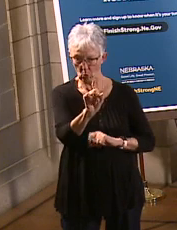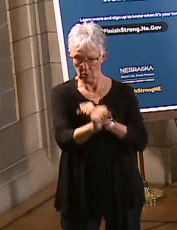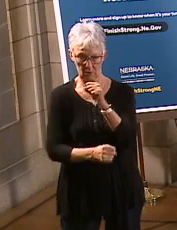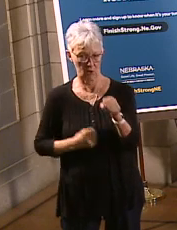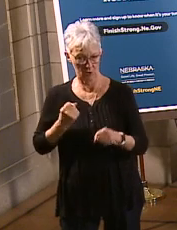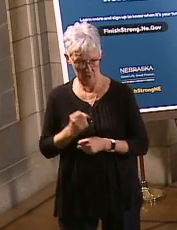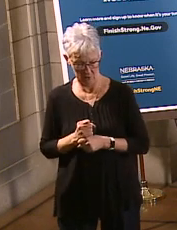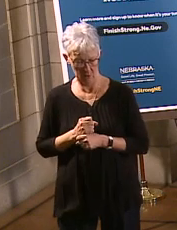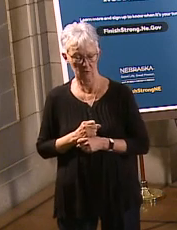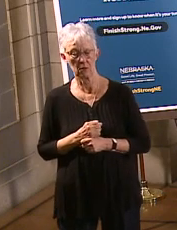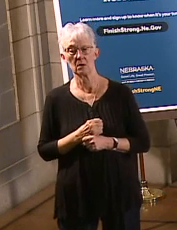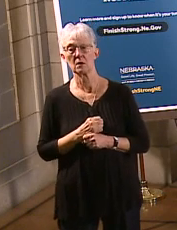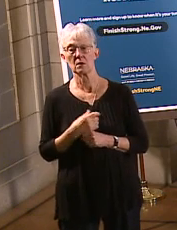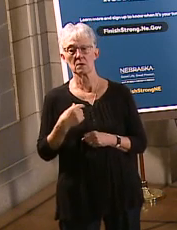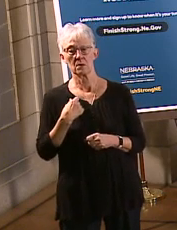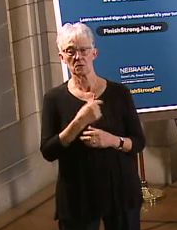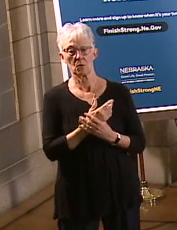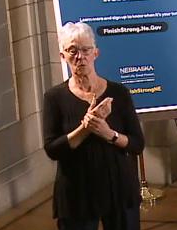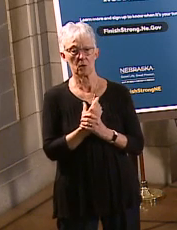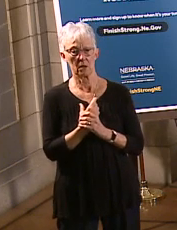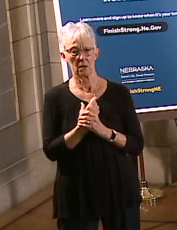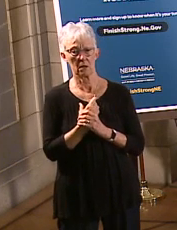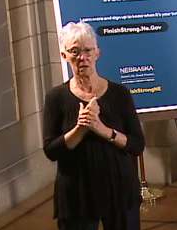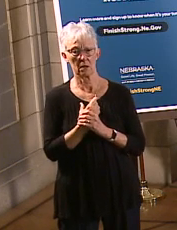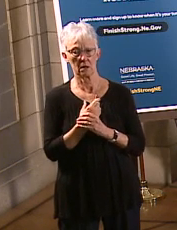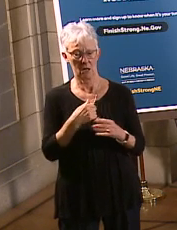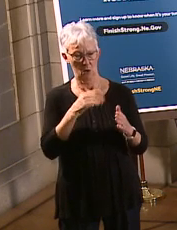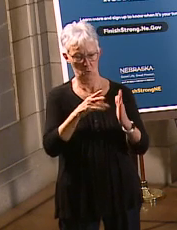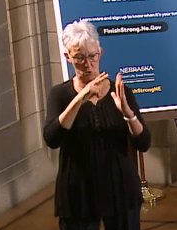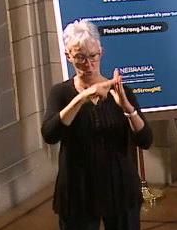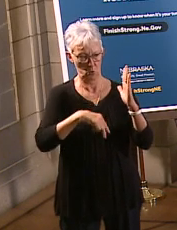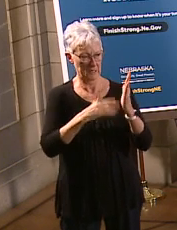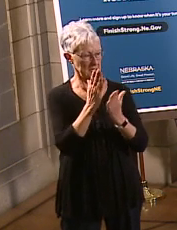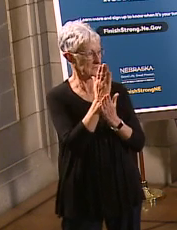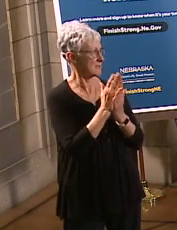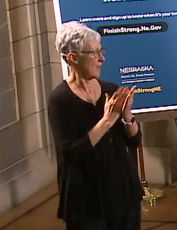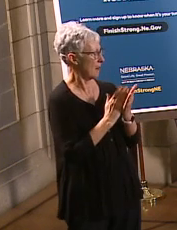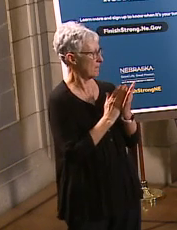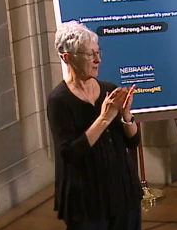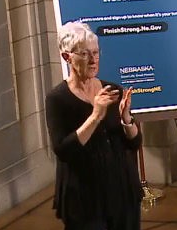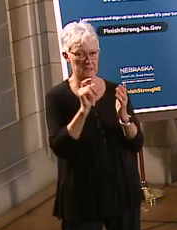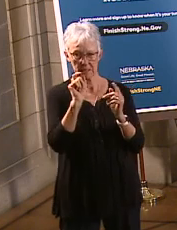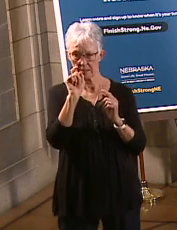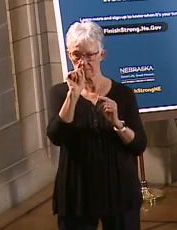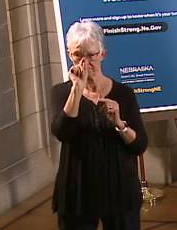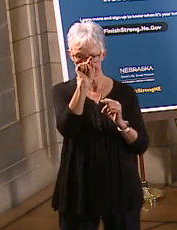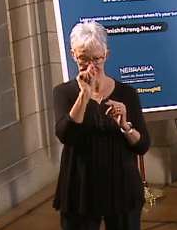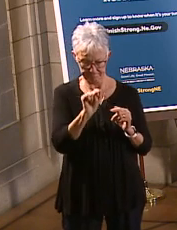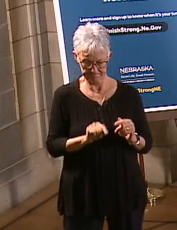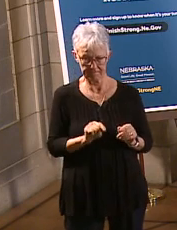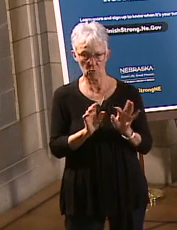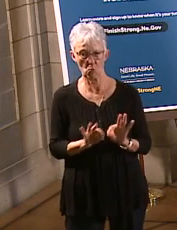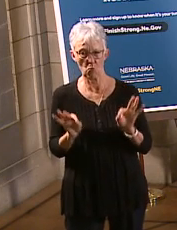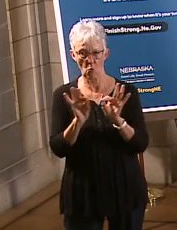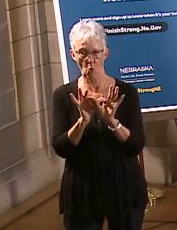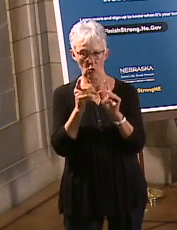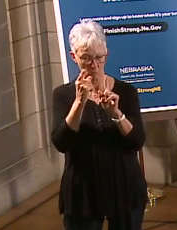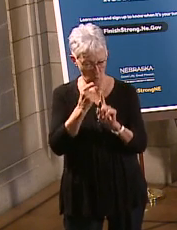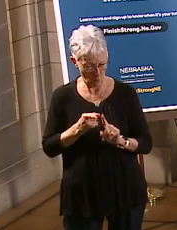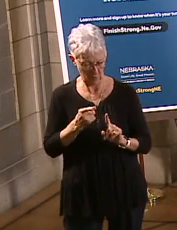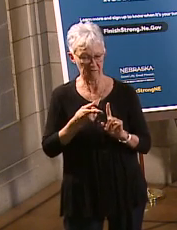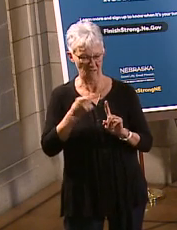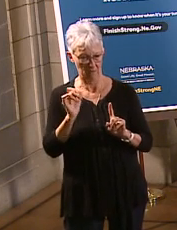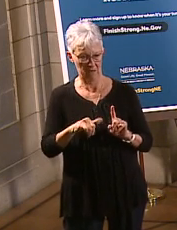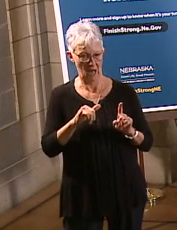seasonal variation taken into account, and I will read some of the bullets or nuts and bolts that we could find from the report. So this